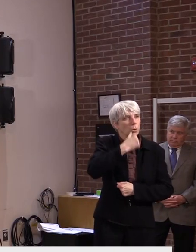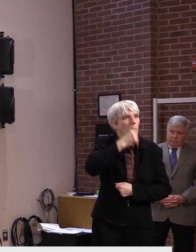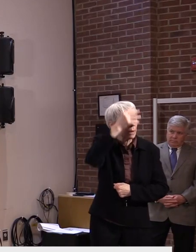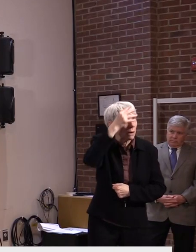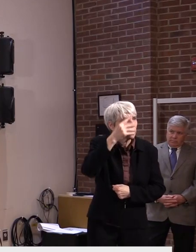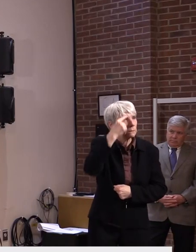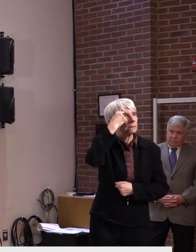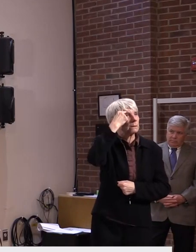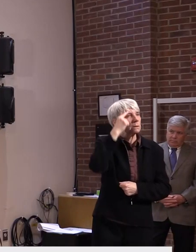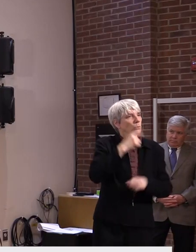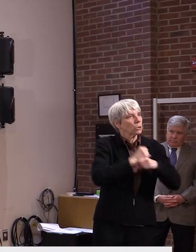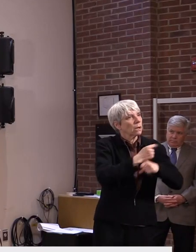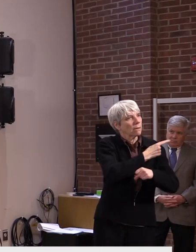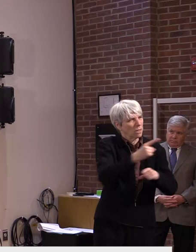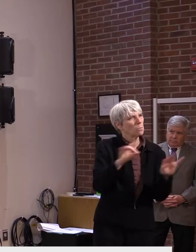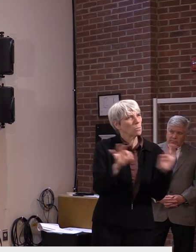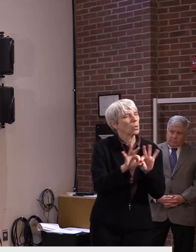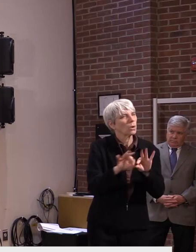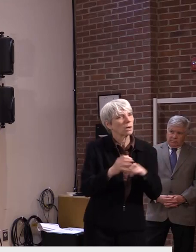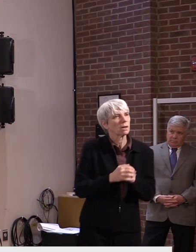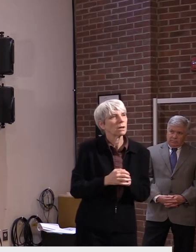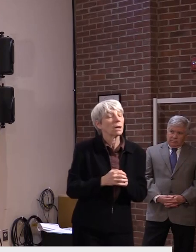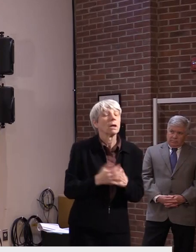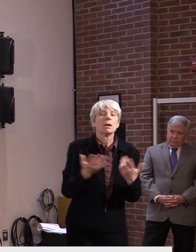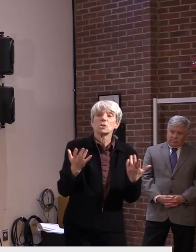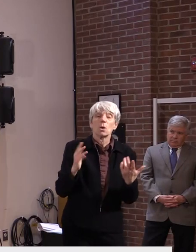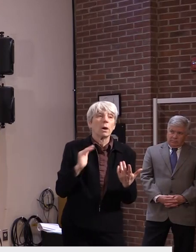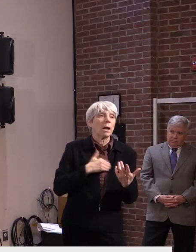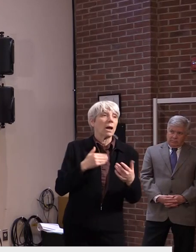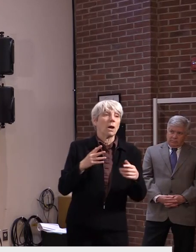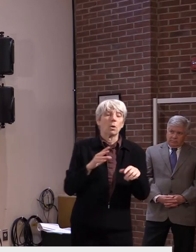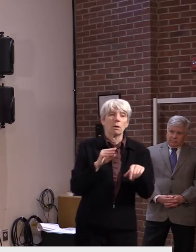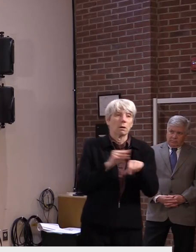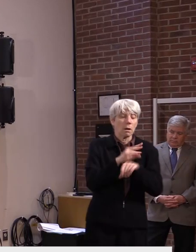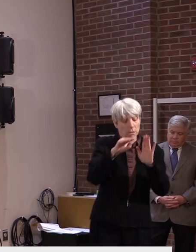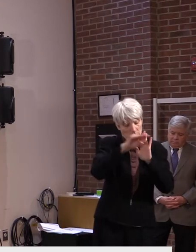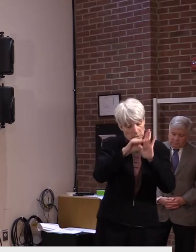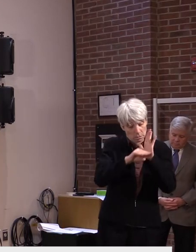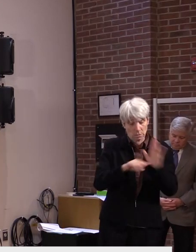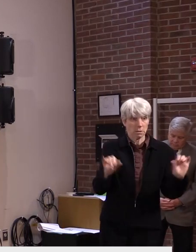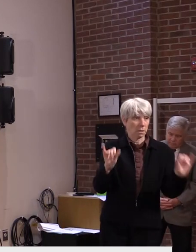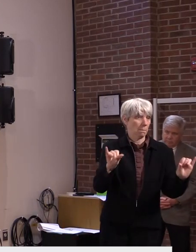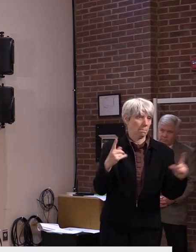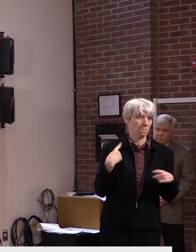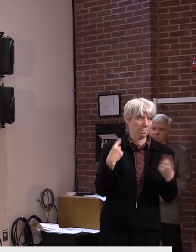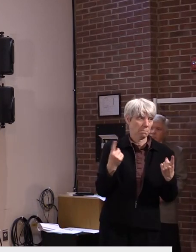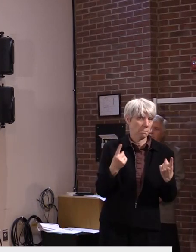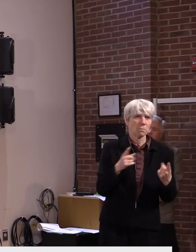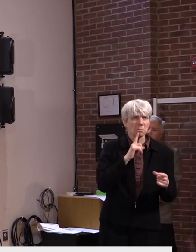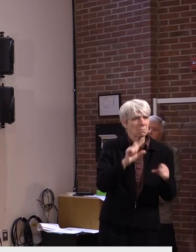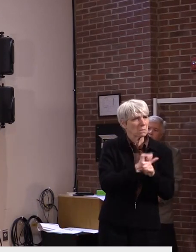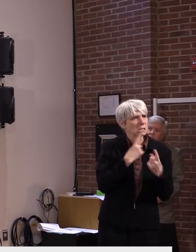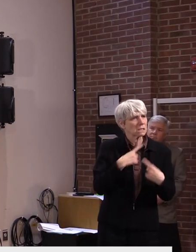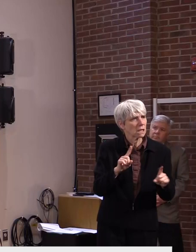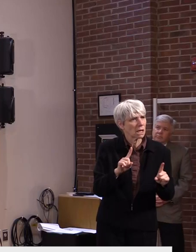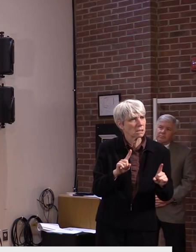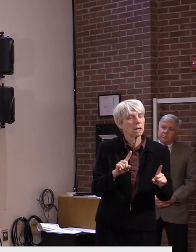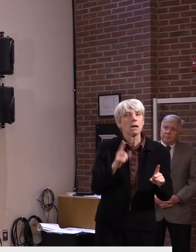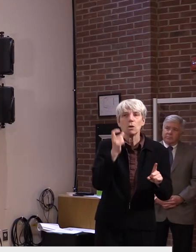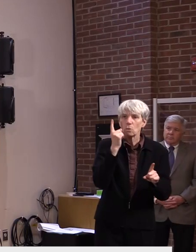guidance remains the same, and it has been successful, as the governor was pointing out, even though a death